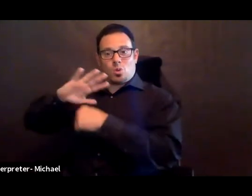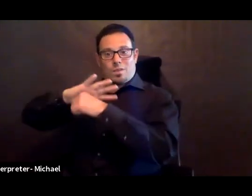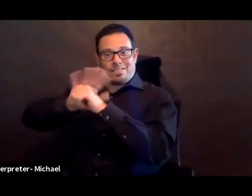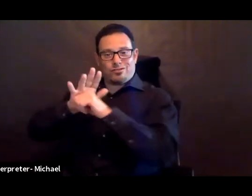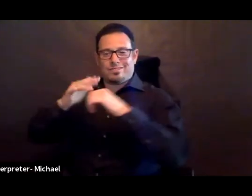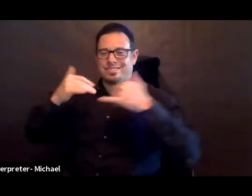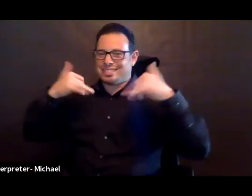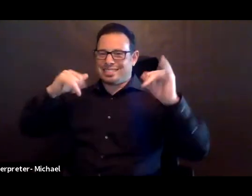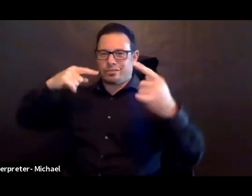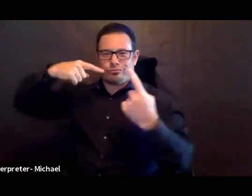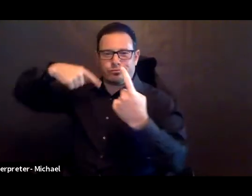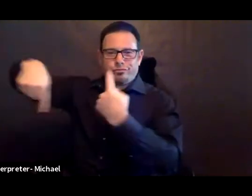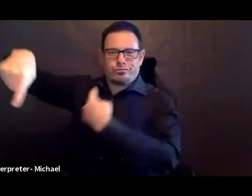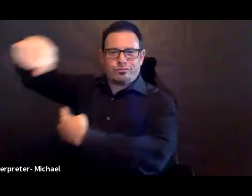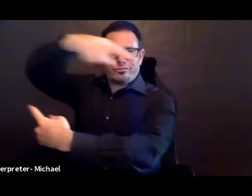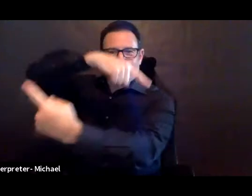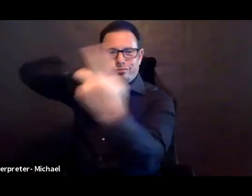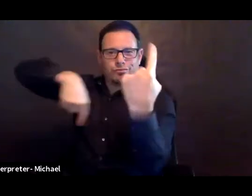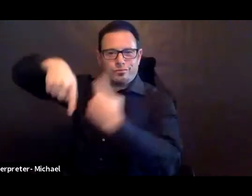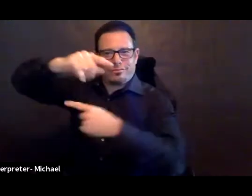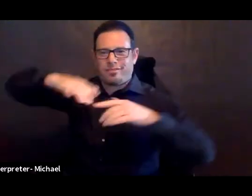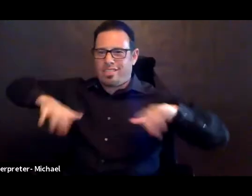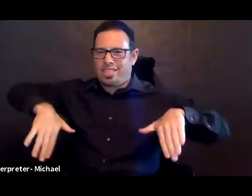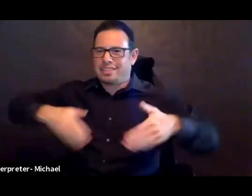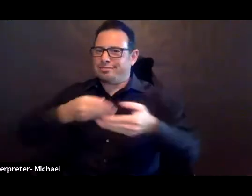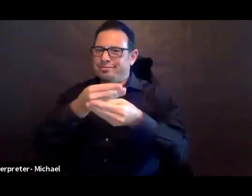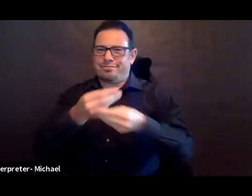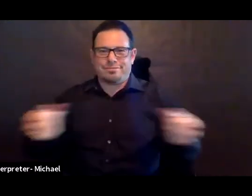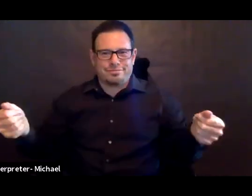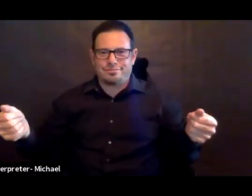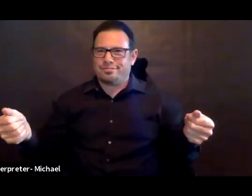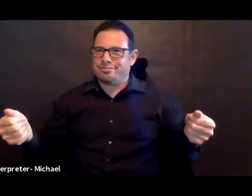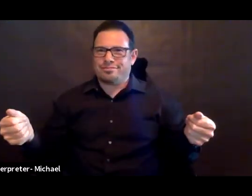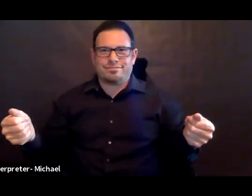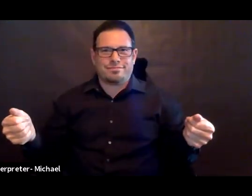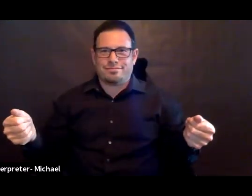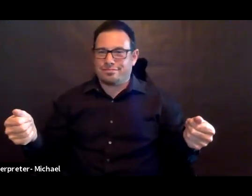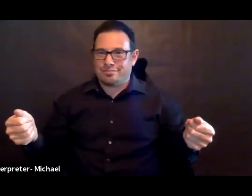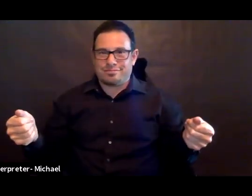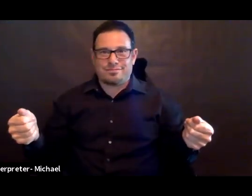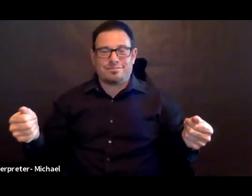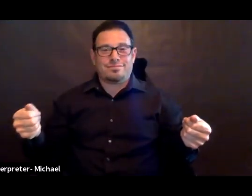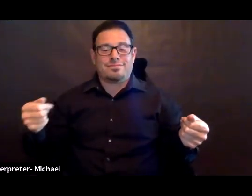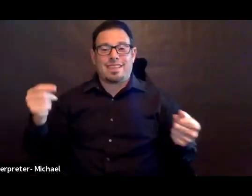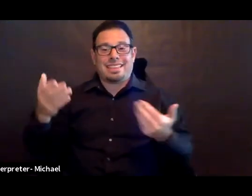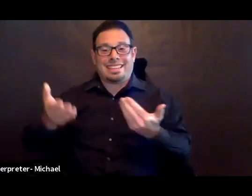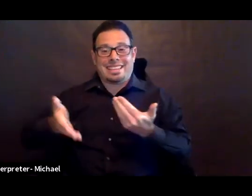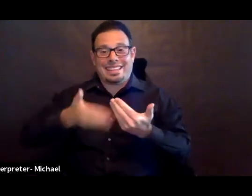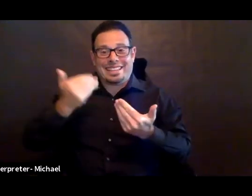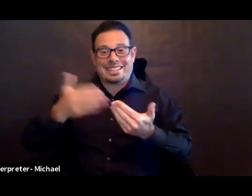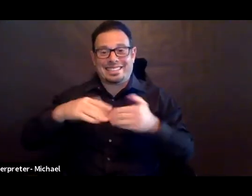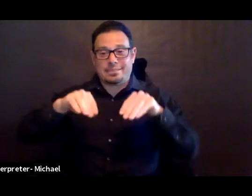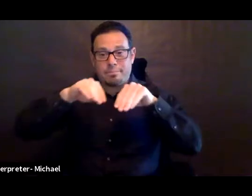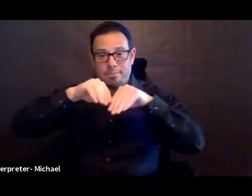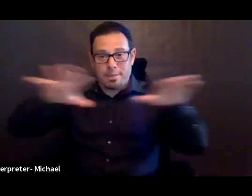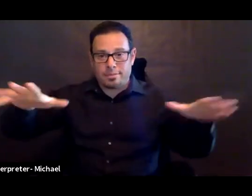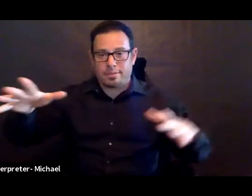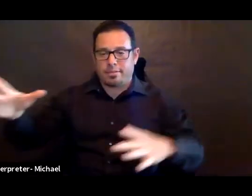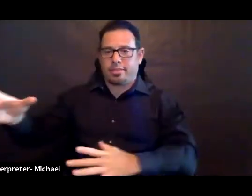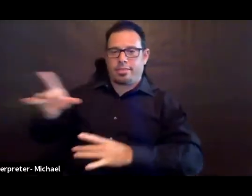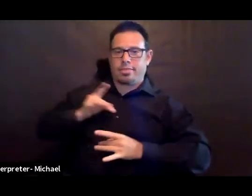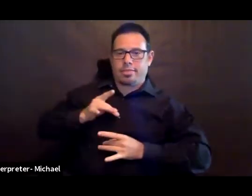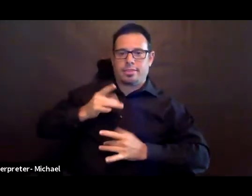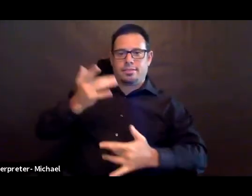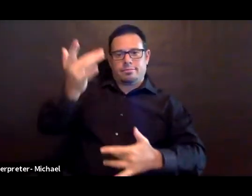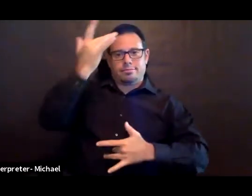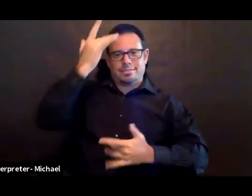to find those who are not protected and infect them at much higher rates. And we really all need to keep thinking about this and giving really